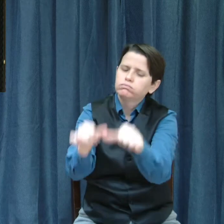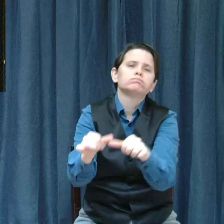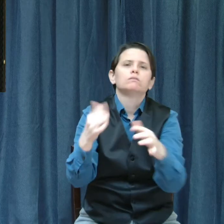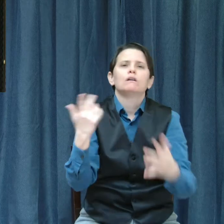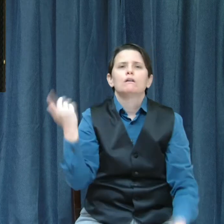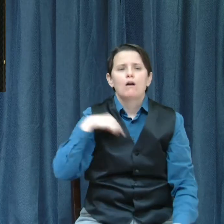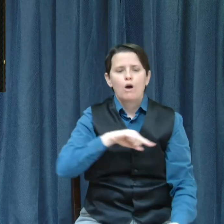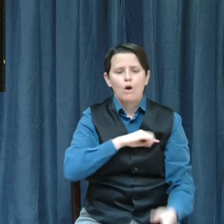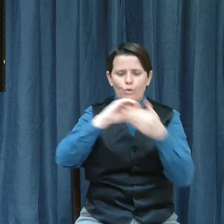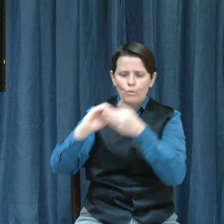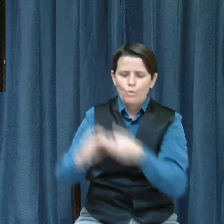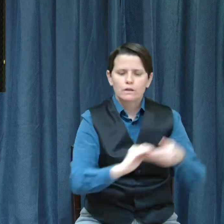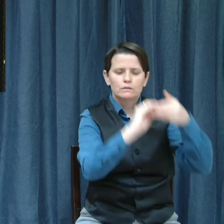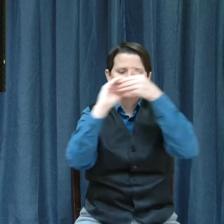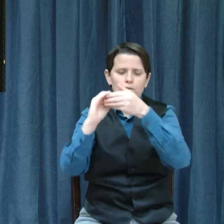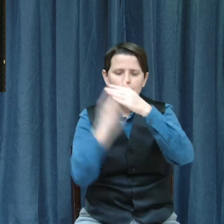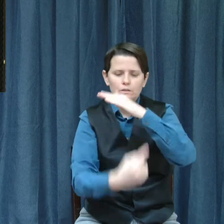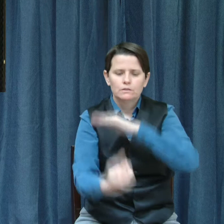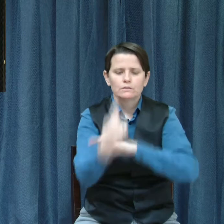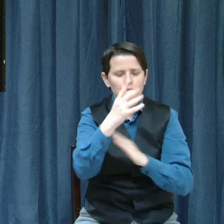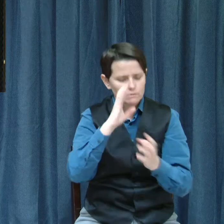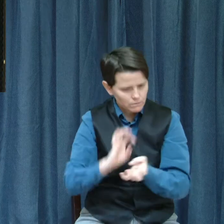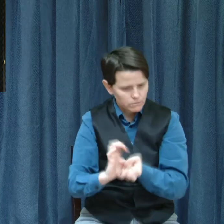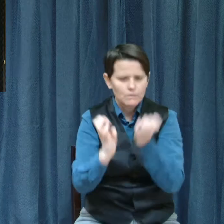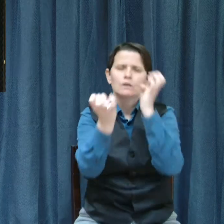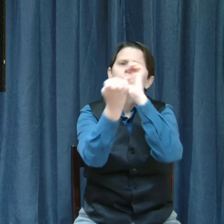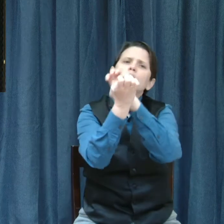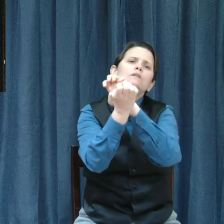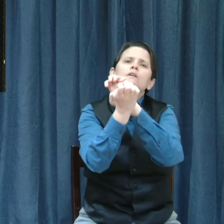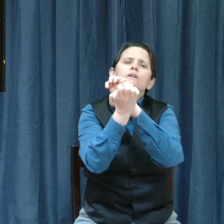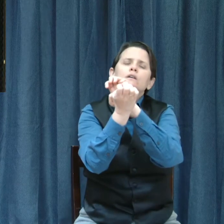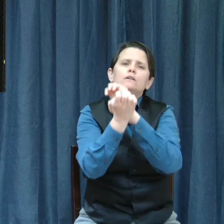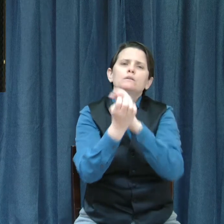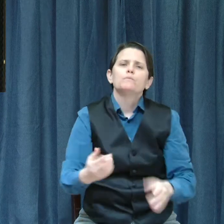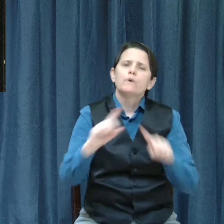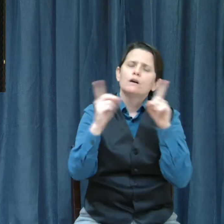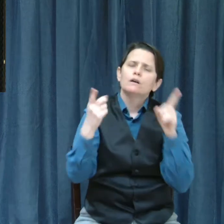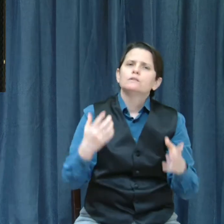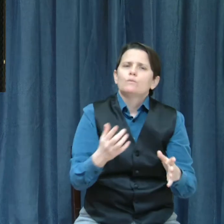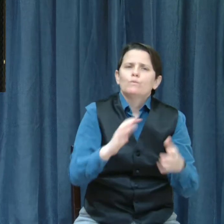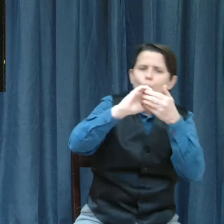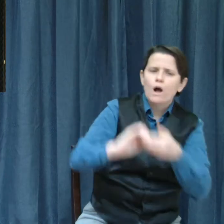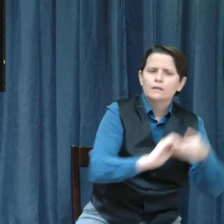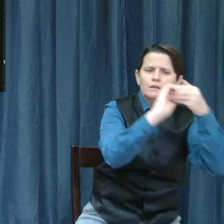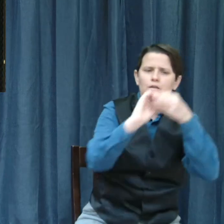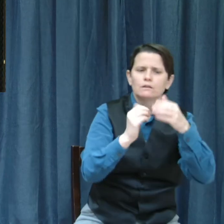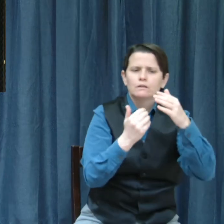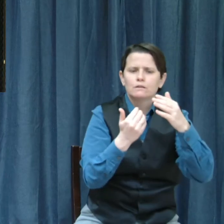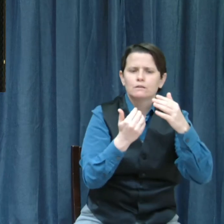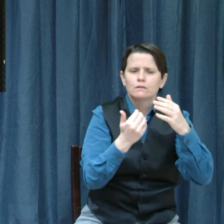oneness. Not that oneness evolves, right? But our consciousness is ever evolving.